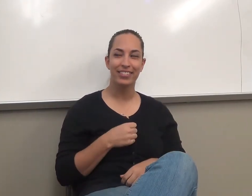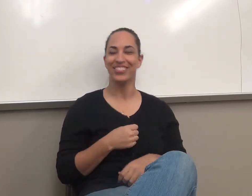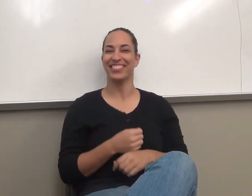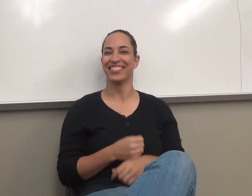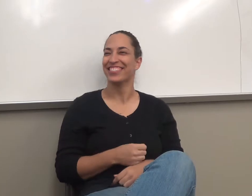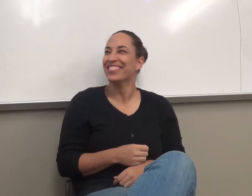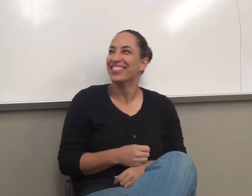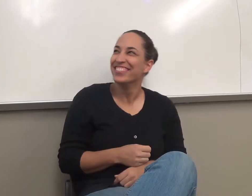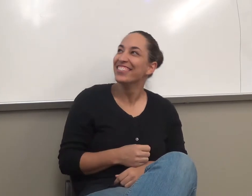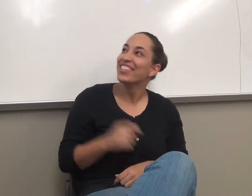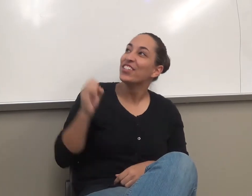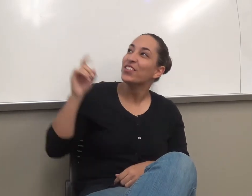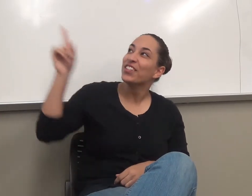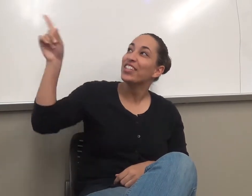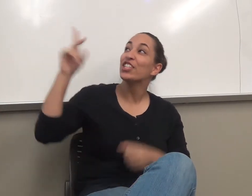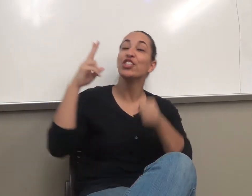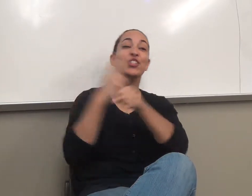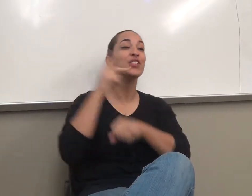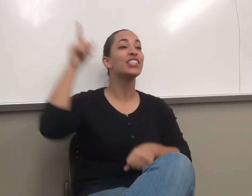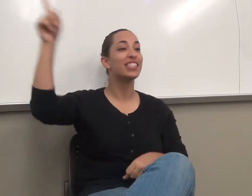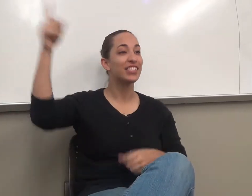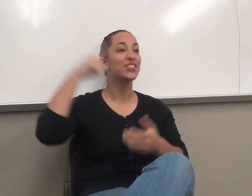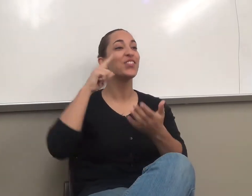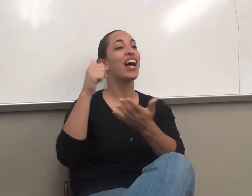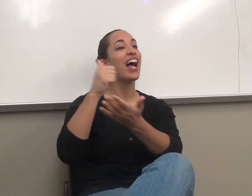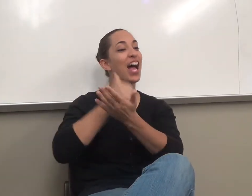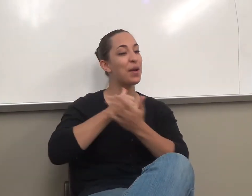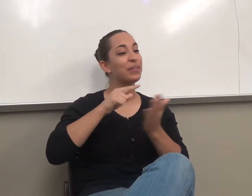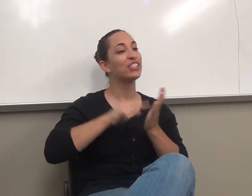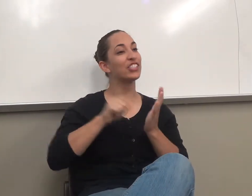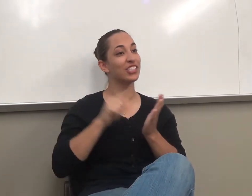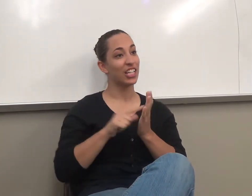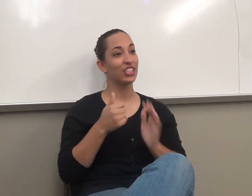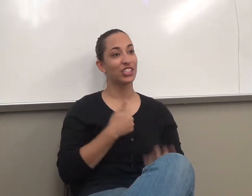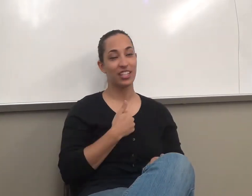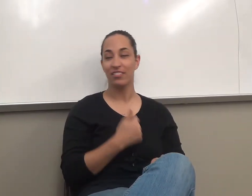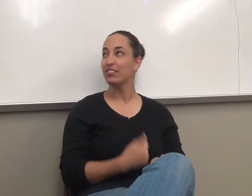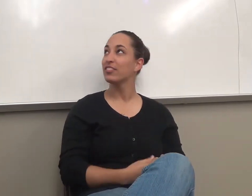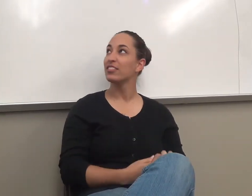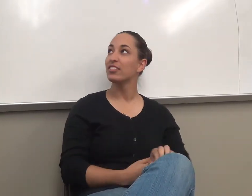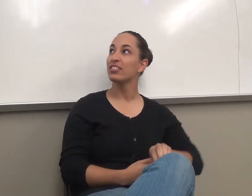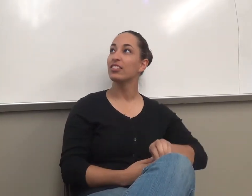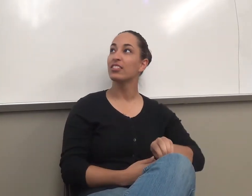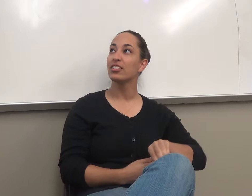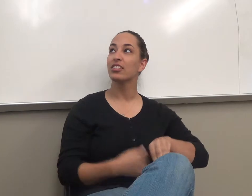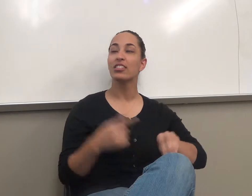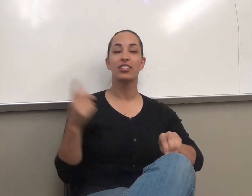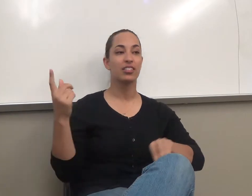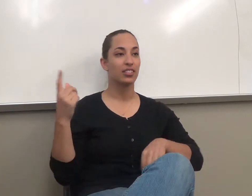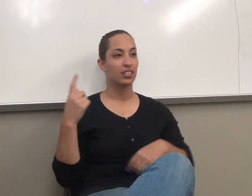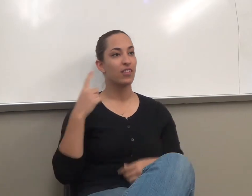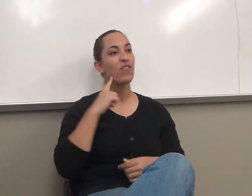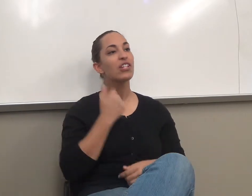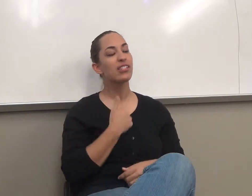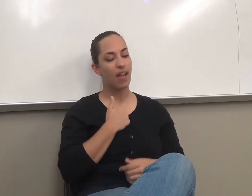check yourself. This is where we are now. Review your comments, ask the instructor or someone in the